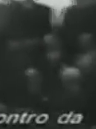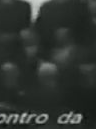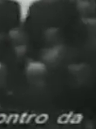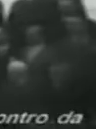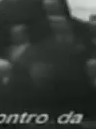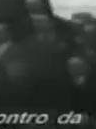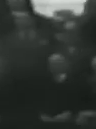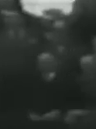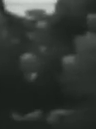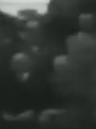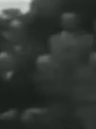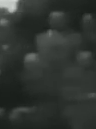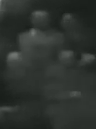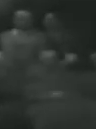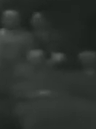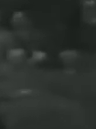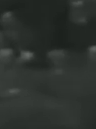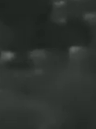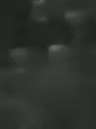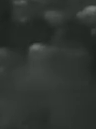in Paris in 1924.